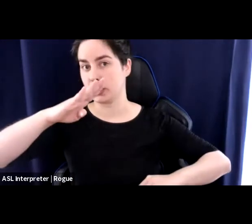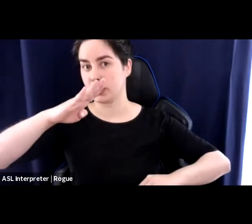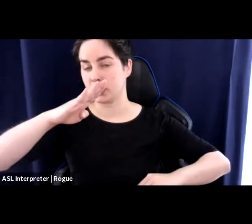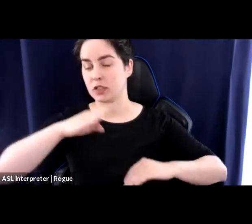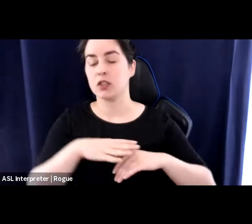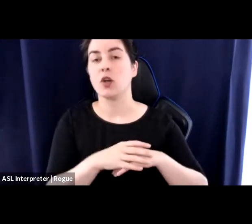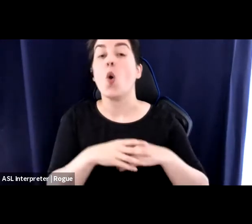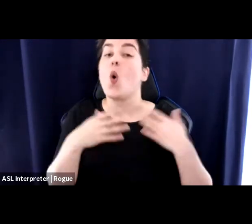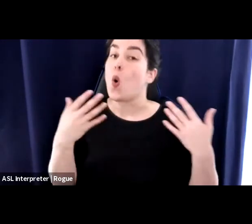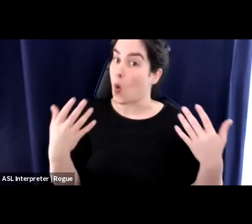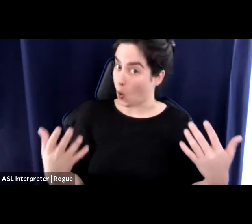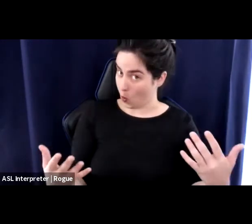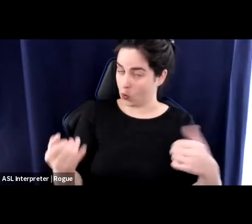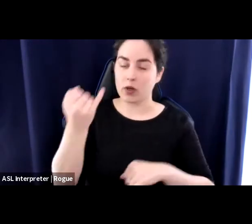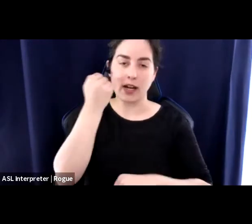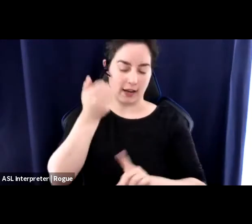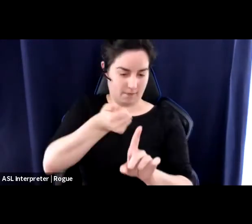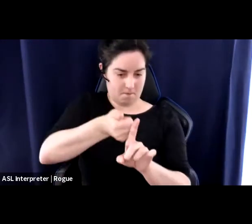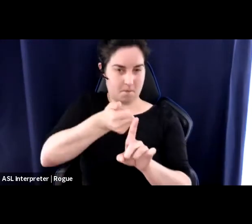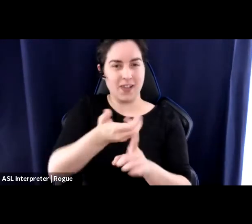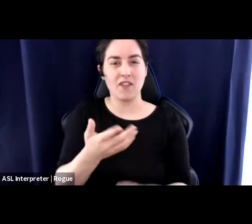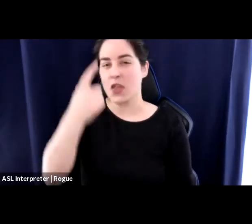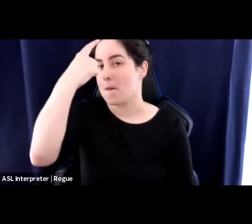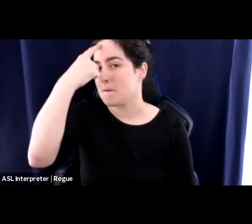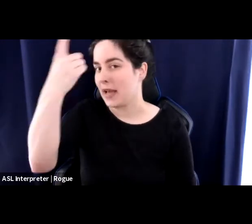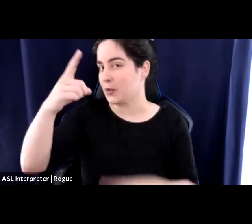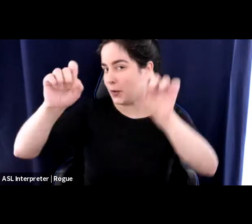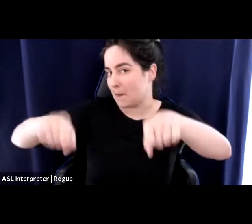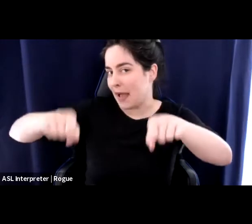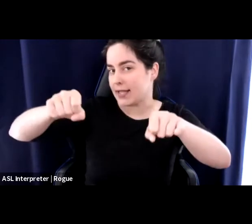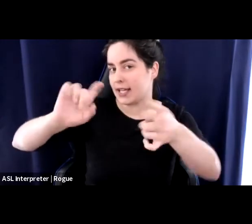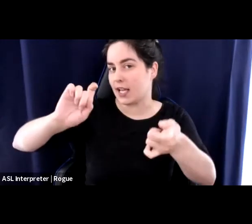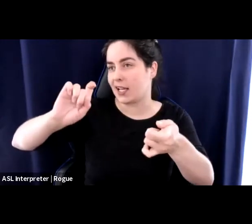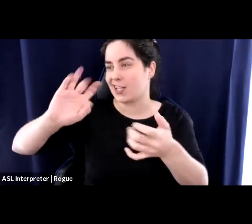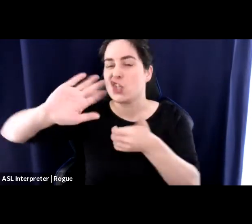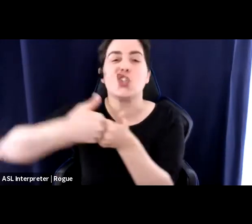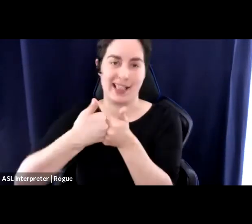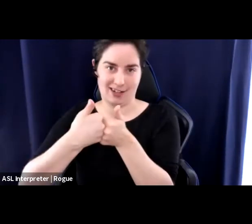whose mental capacity is challenged, and that's the wording in the Act.